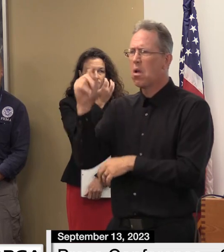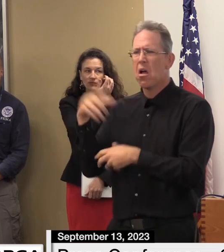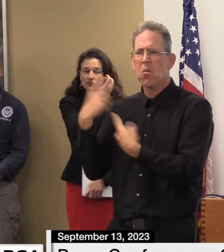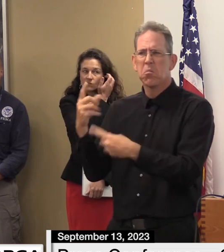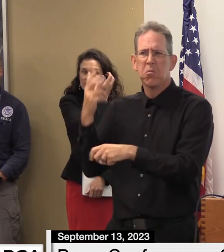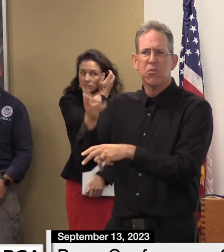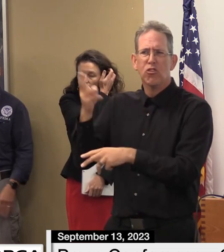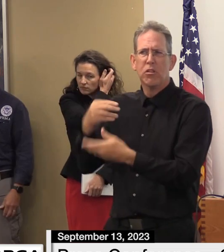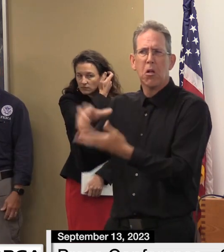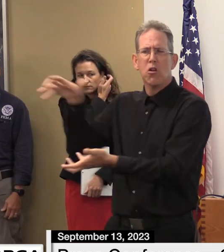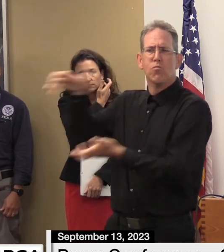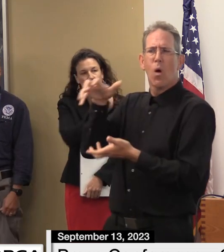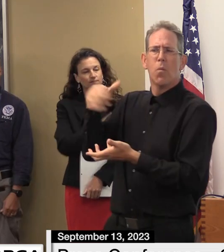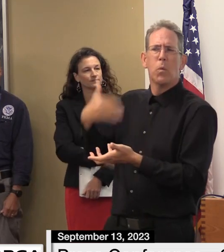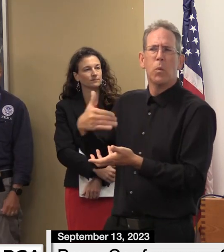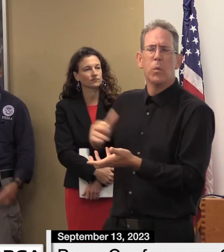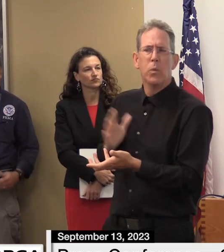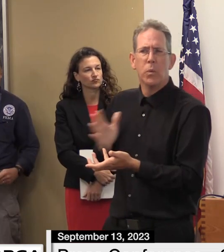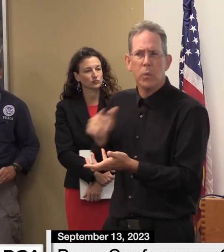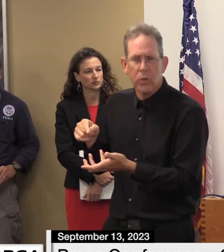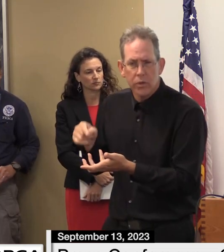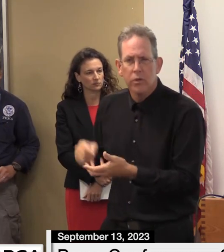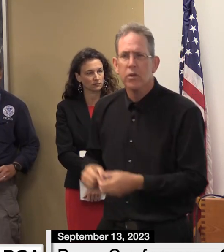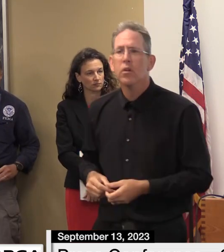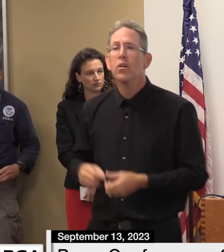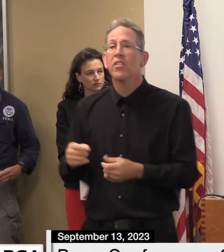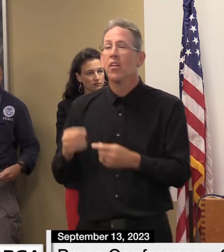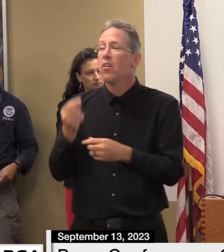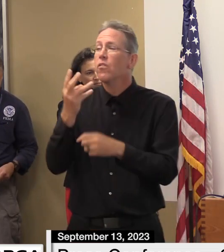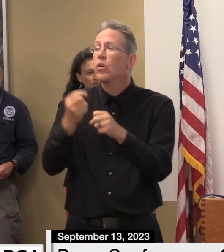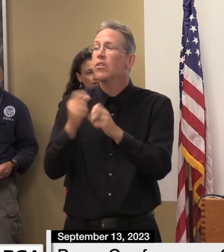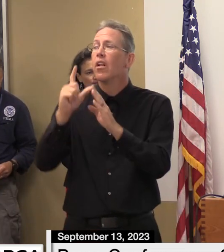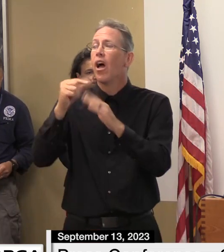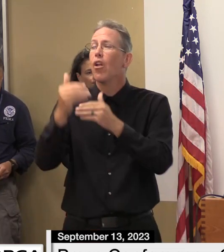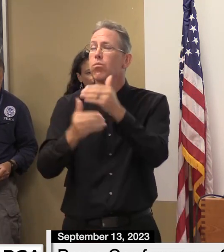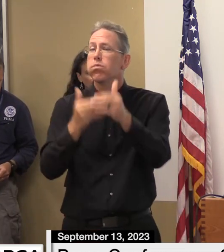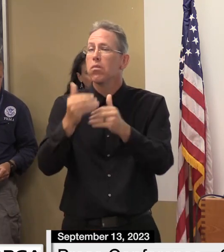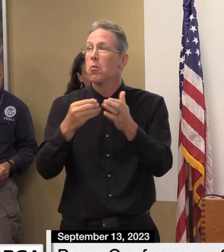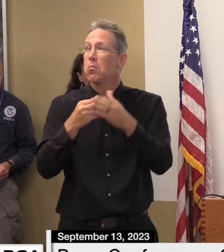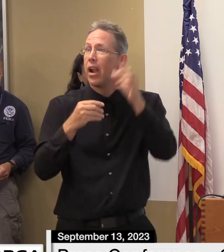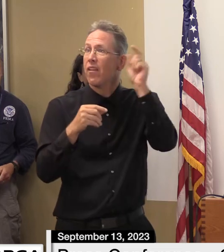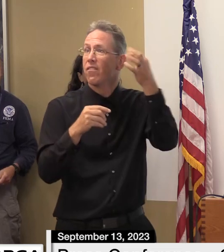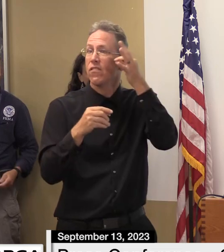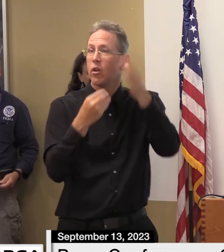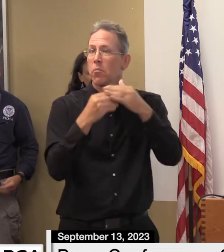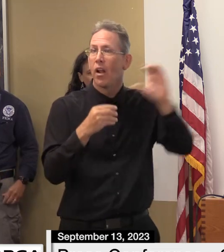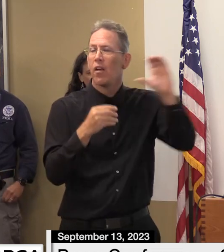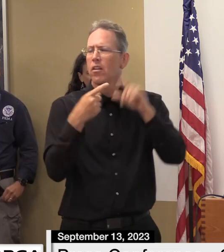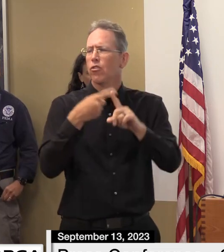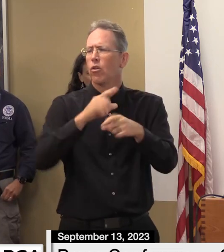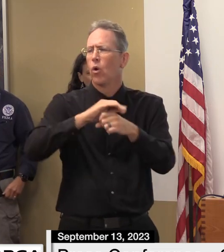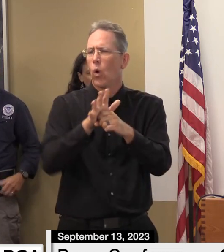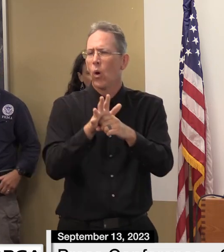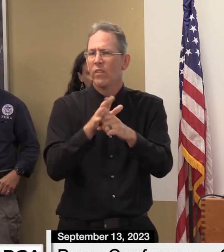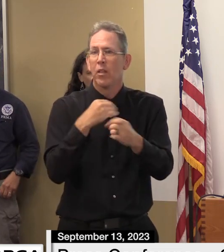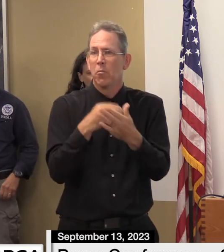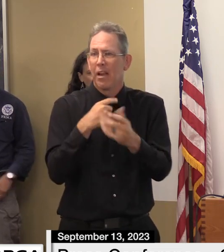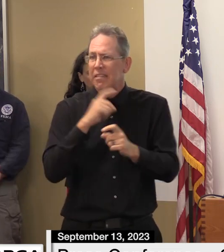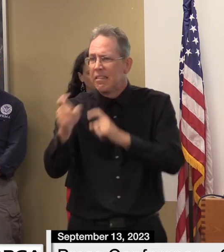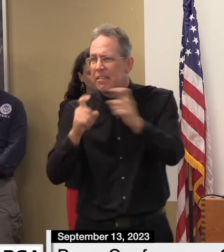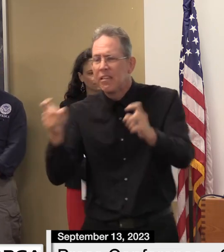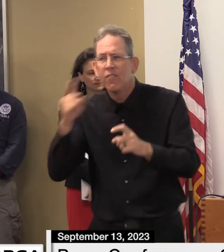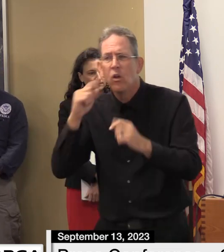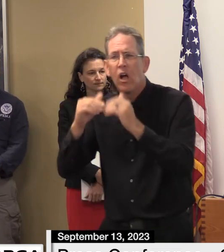few years later, when we first received federal dollars during the pandemic, I made it clear housing needed to be a top